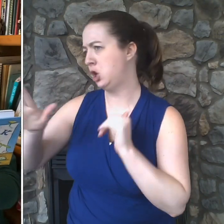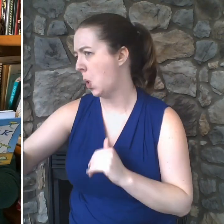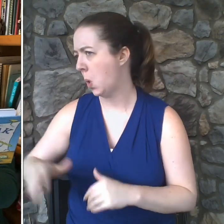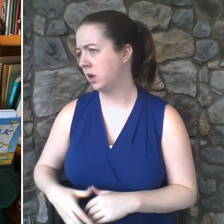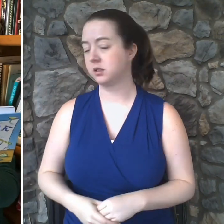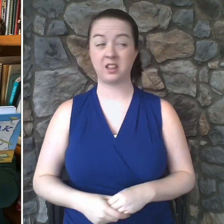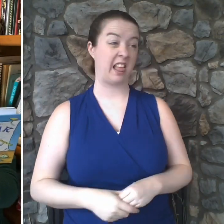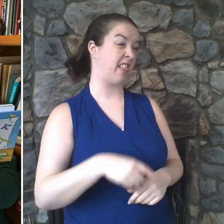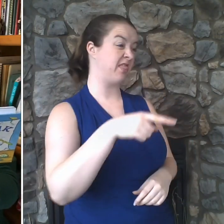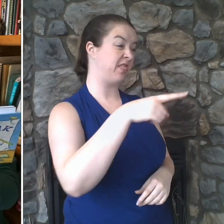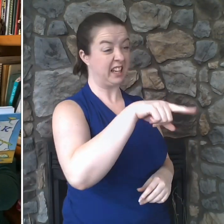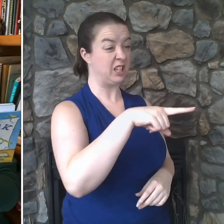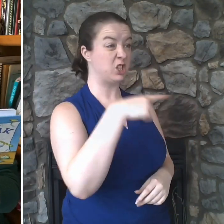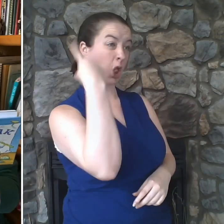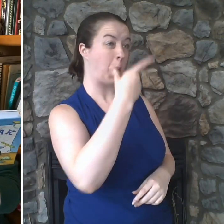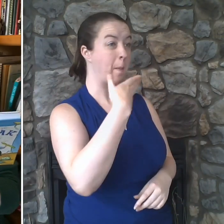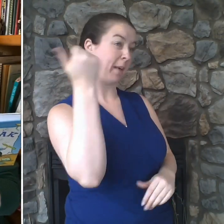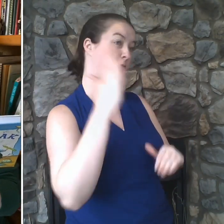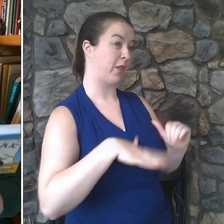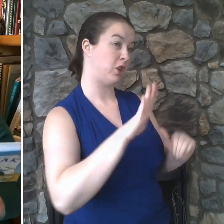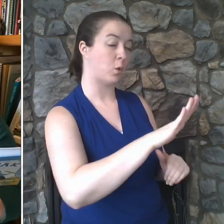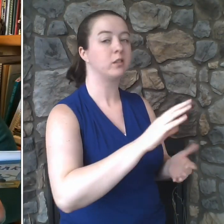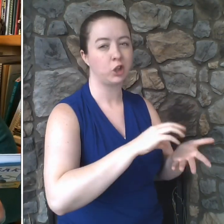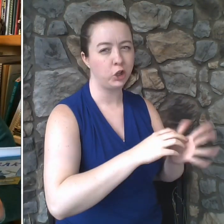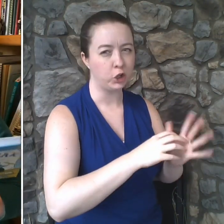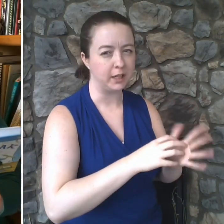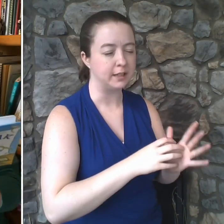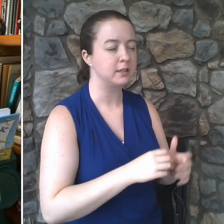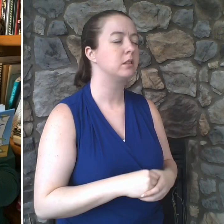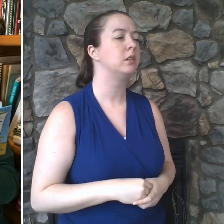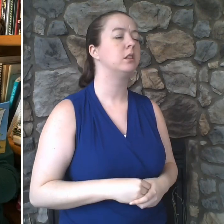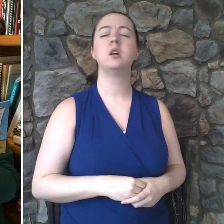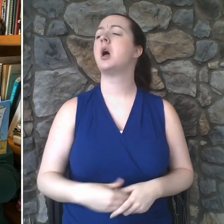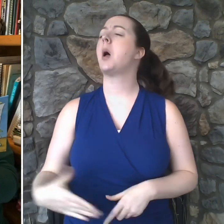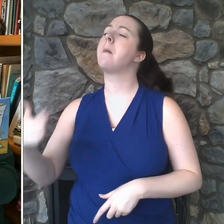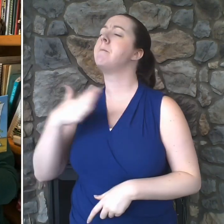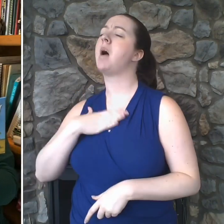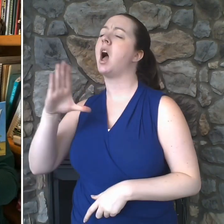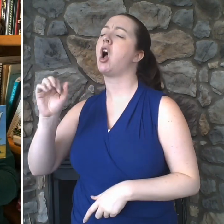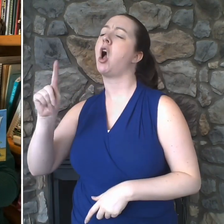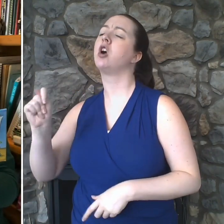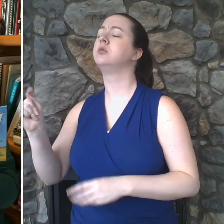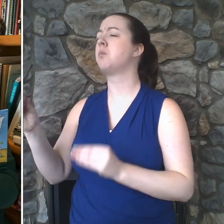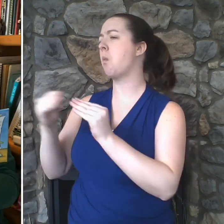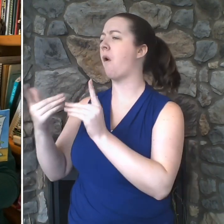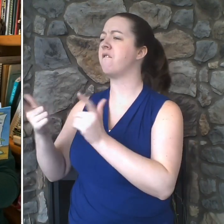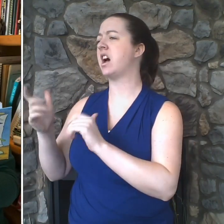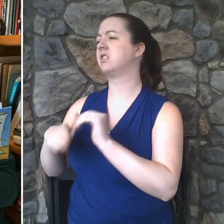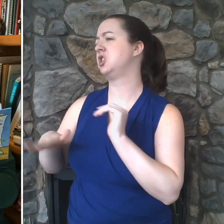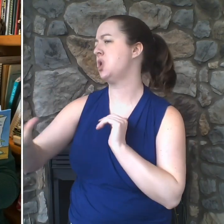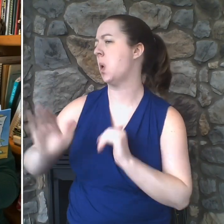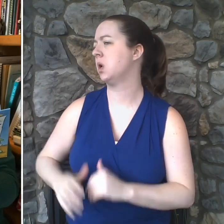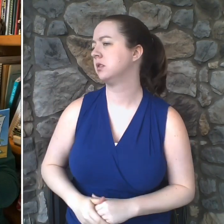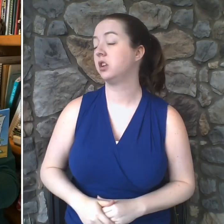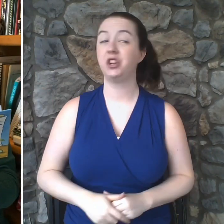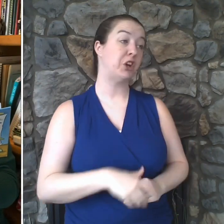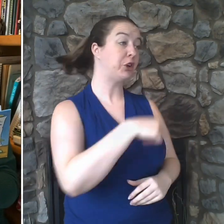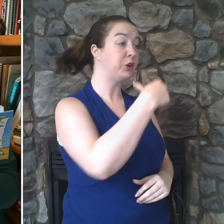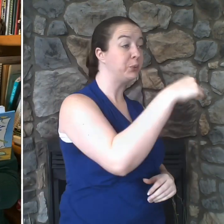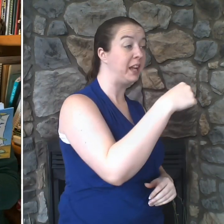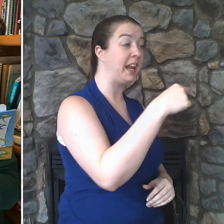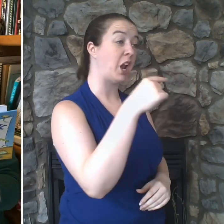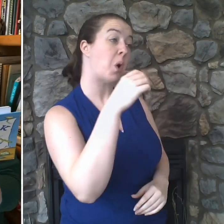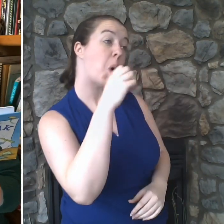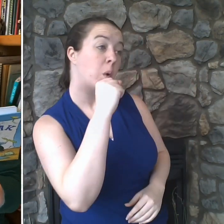yours. These look much better than yours. It's cookies. My cot is faster than yours. Green